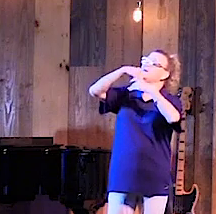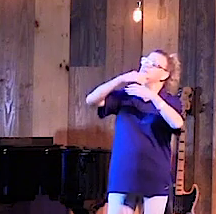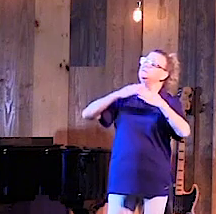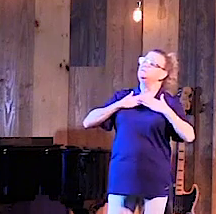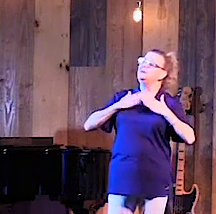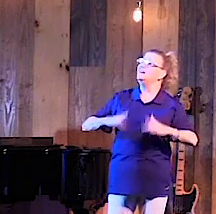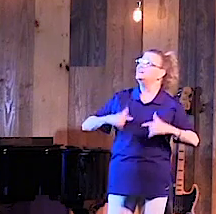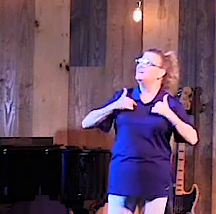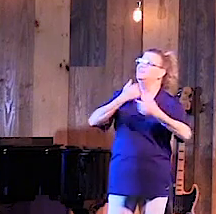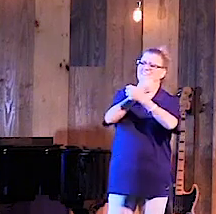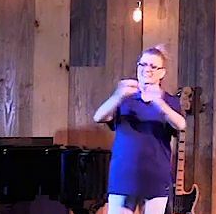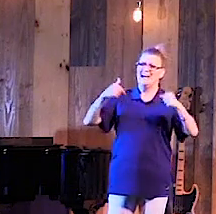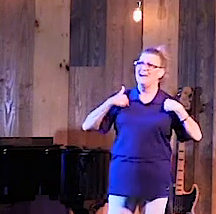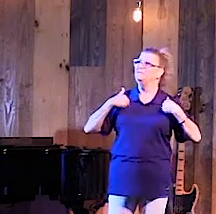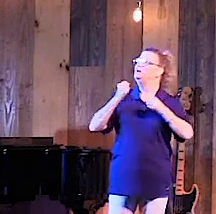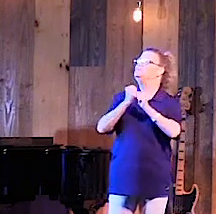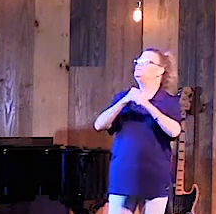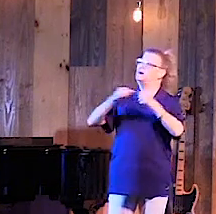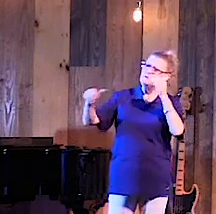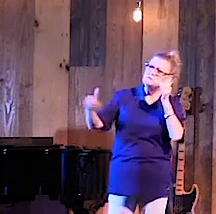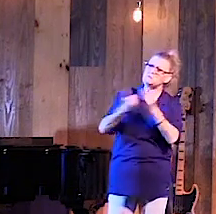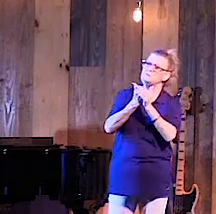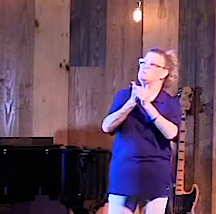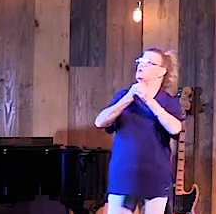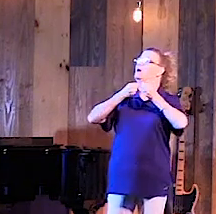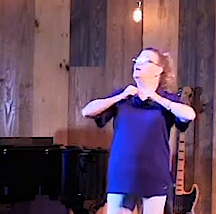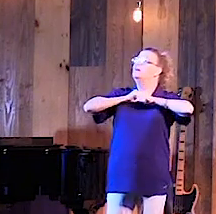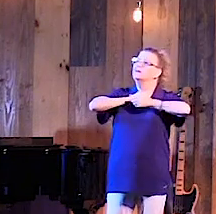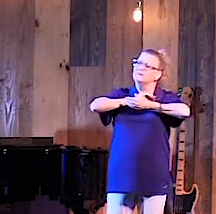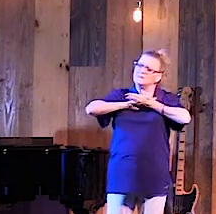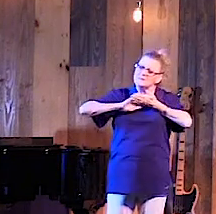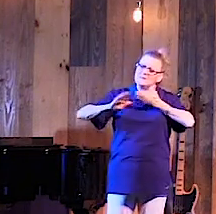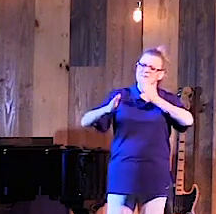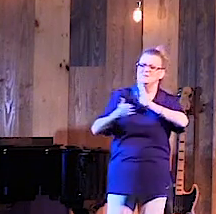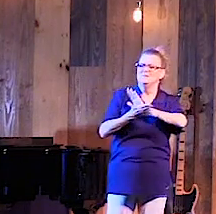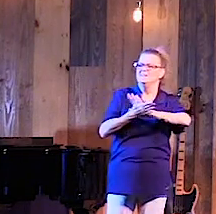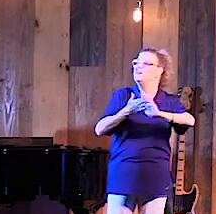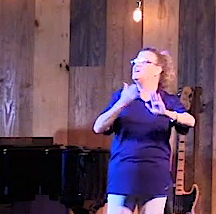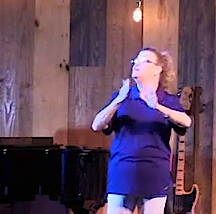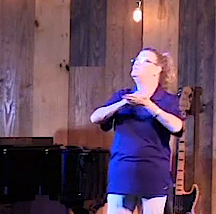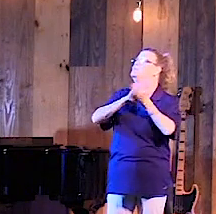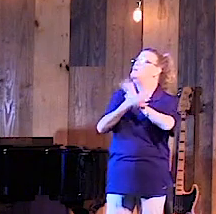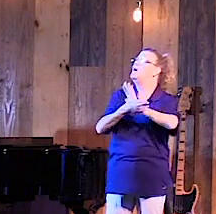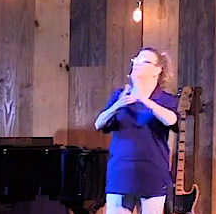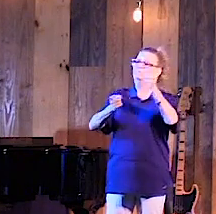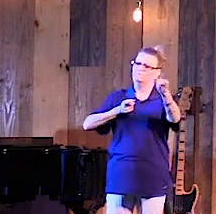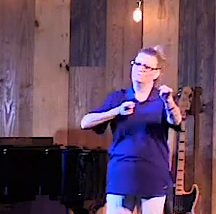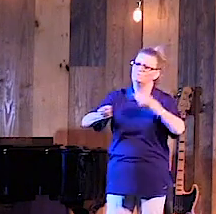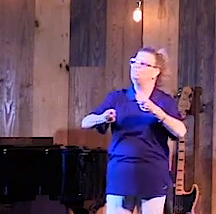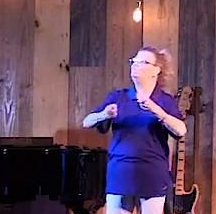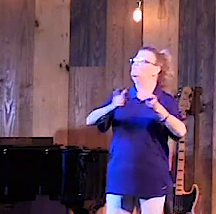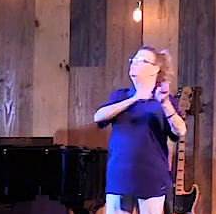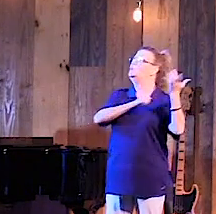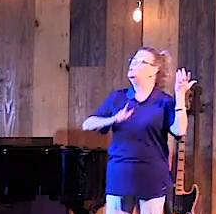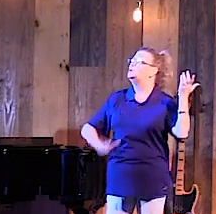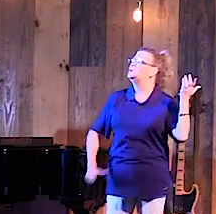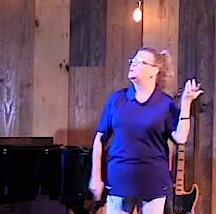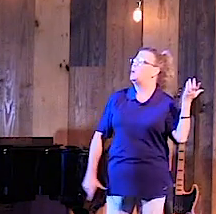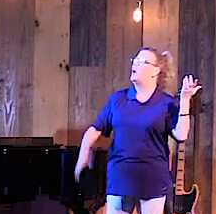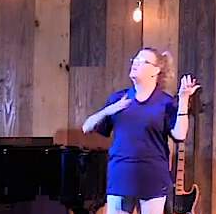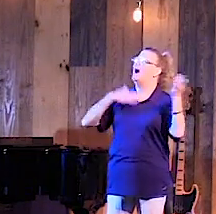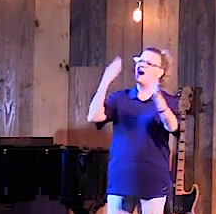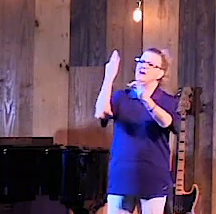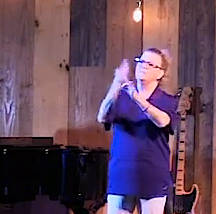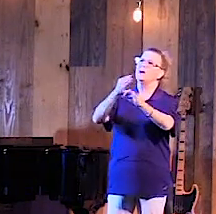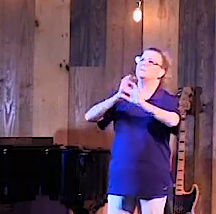save me, to make me new, to cleanse me, to be my Lord. I put my faith in what he did on a